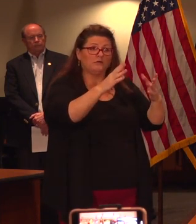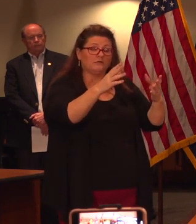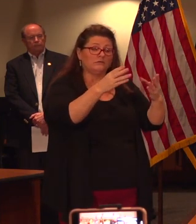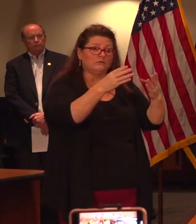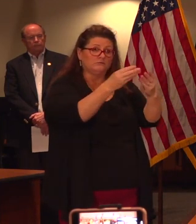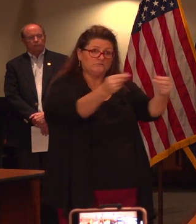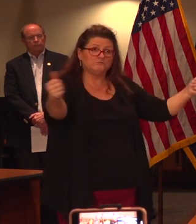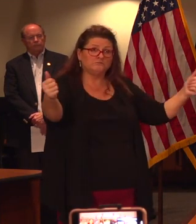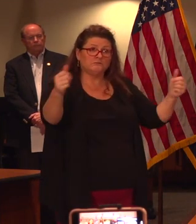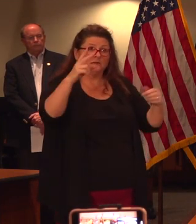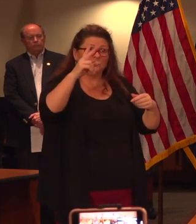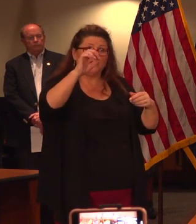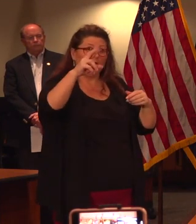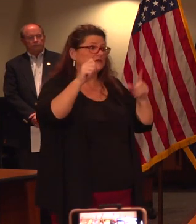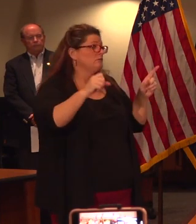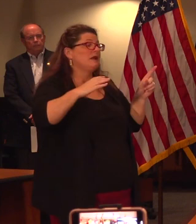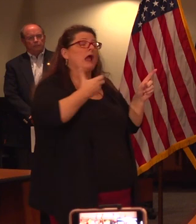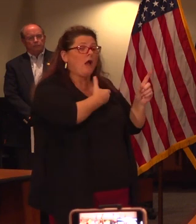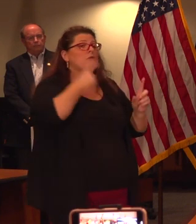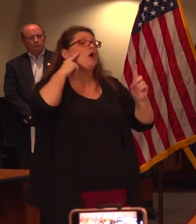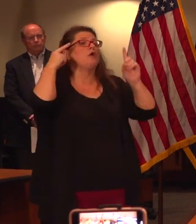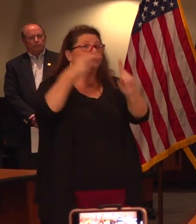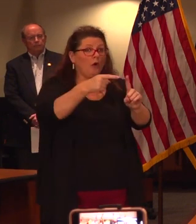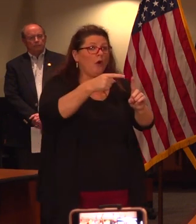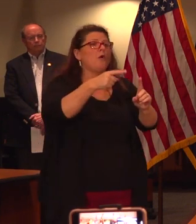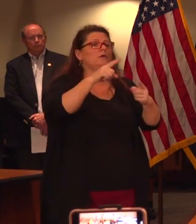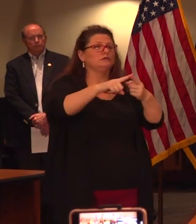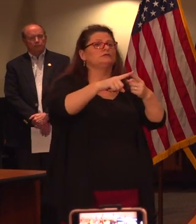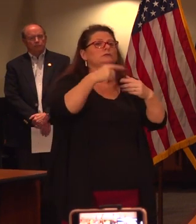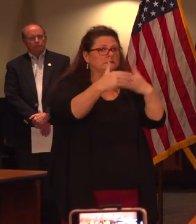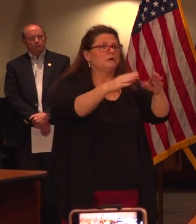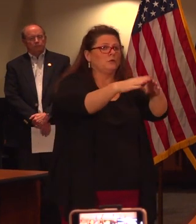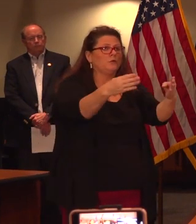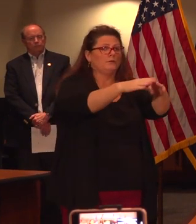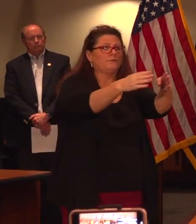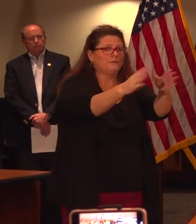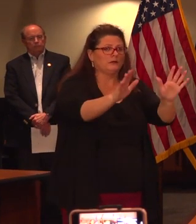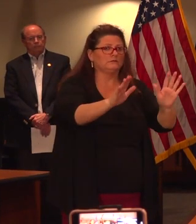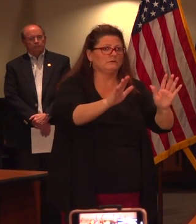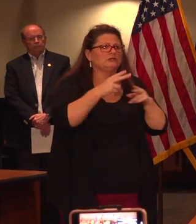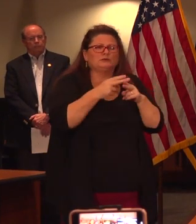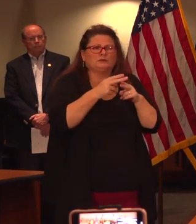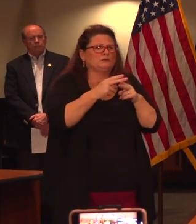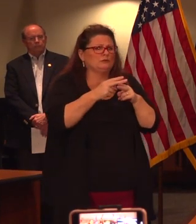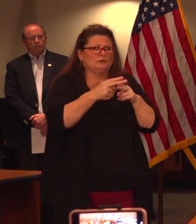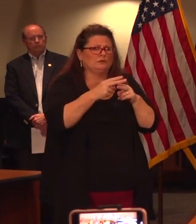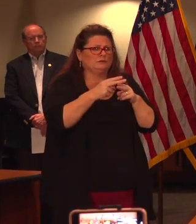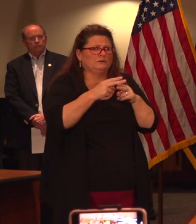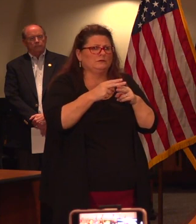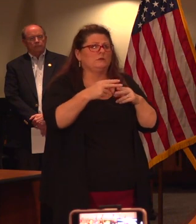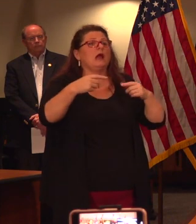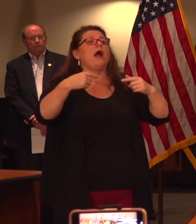those restrictions as quickly as we can. As I said at the beginning, I expect our economy, our businesses, to be